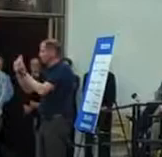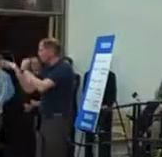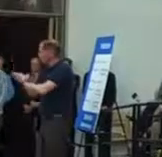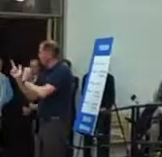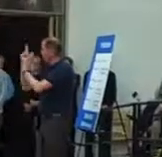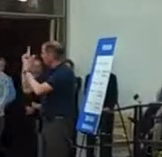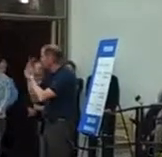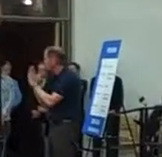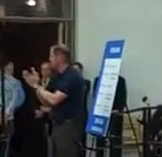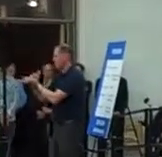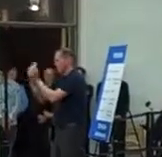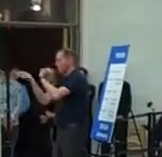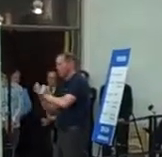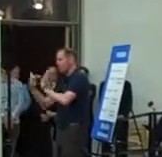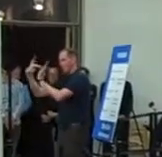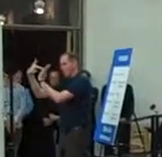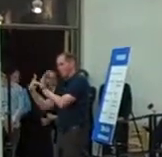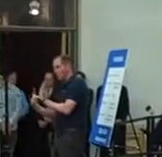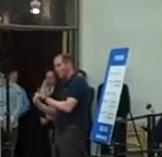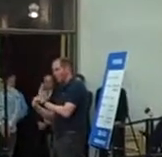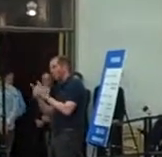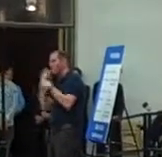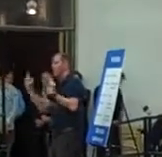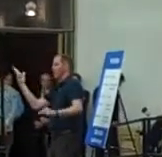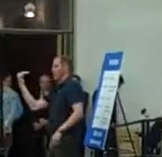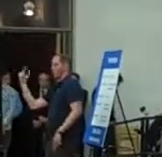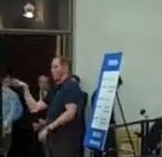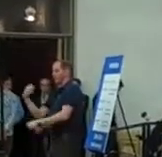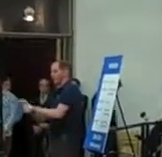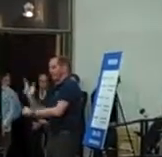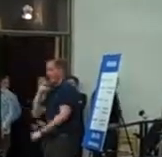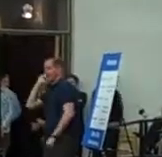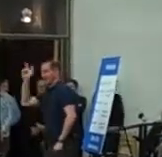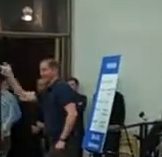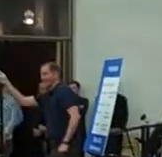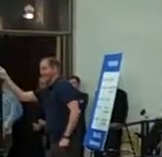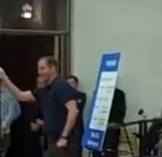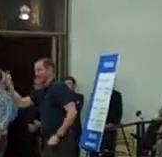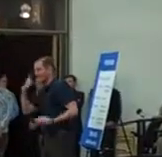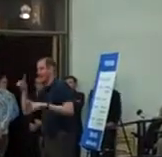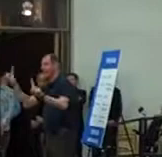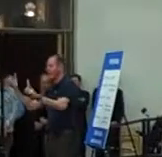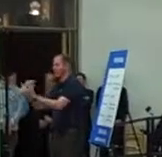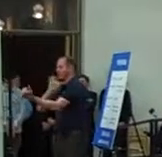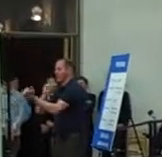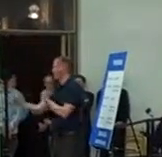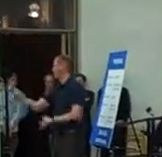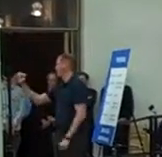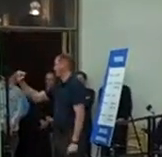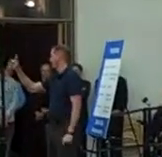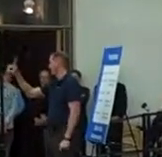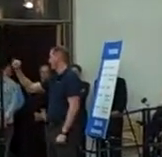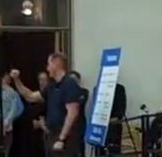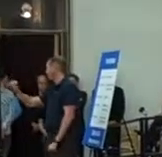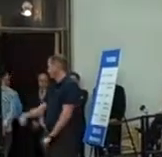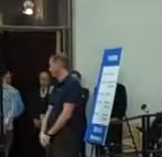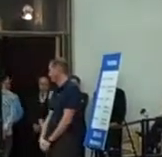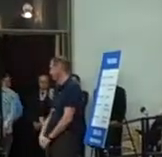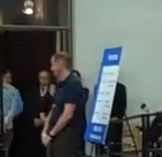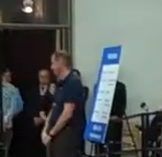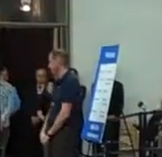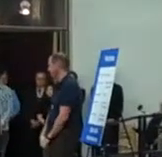people up, so that some 13 years later, we woke up the nation when 3,000 people strong came